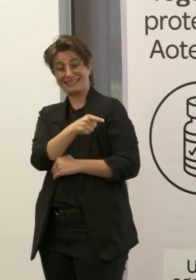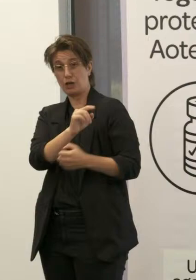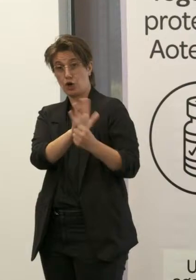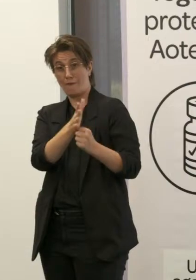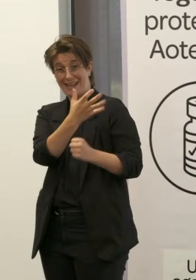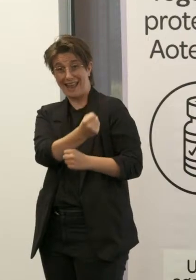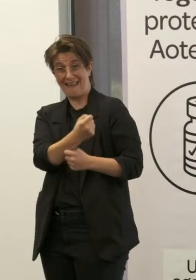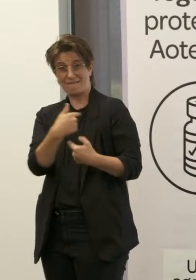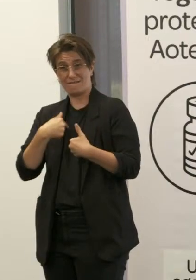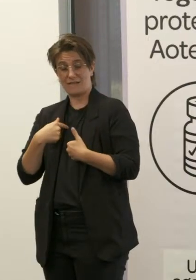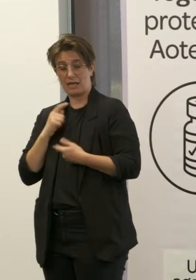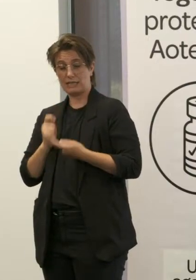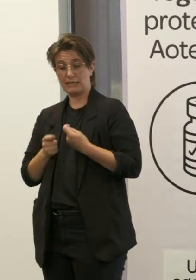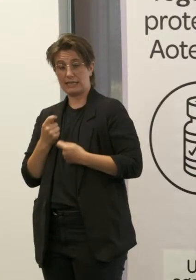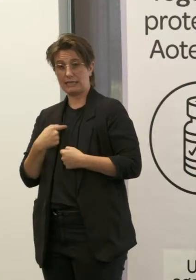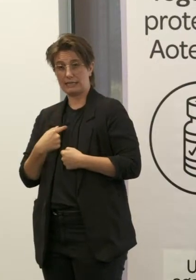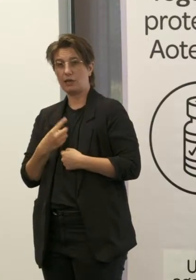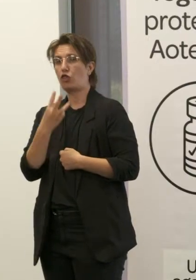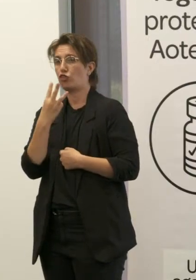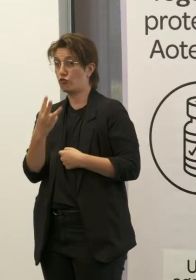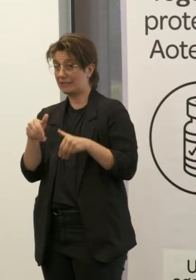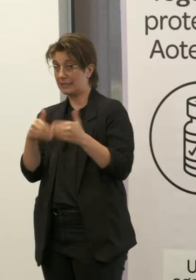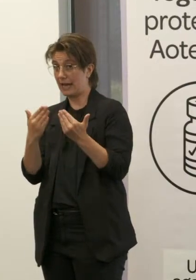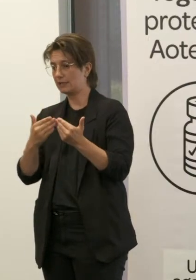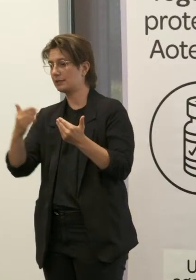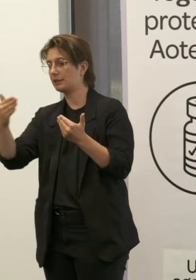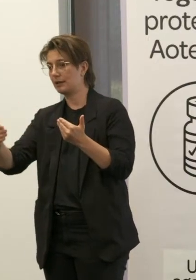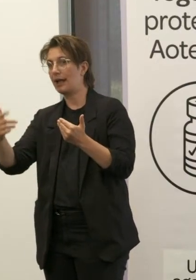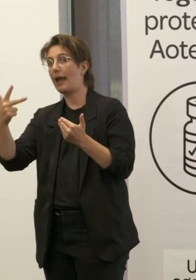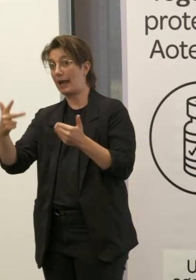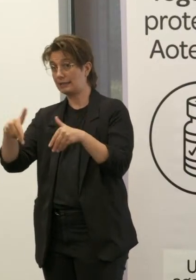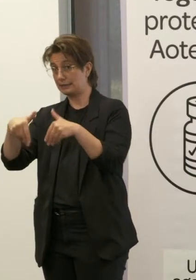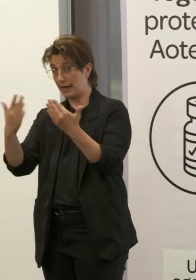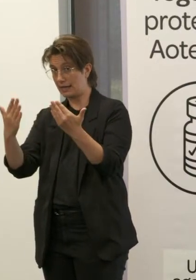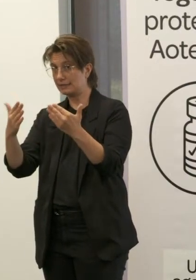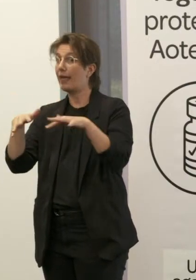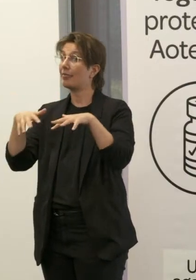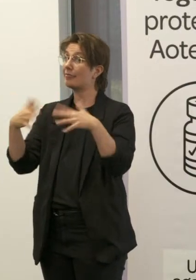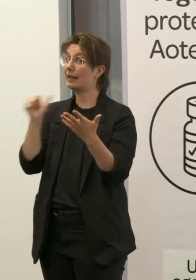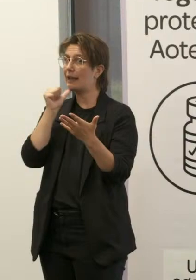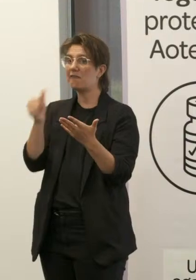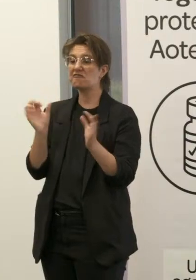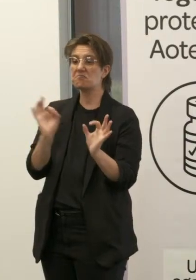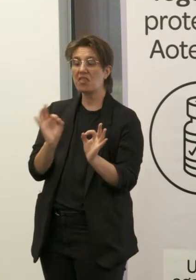negative on both occasions, then they get released at day 10 along with the initial case in their